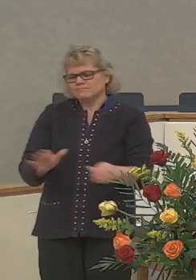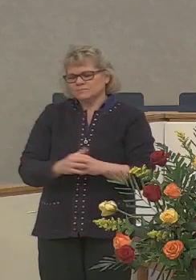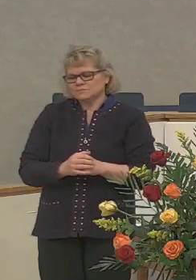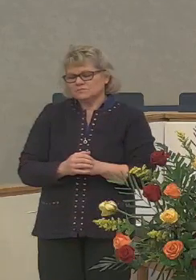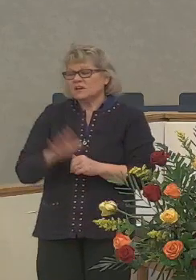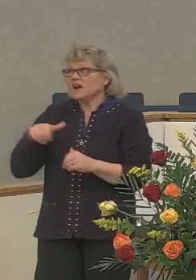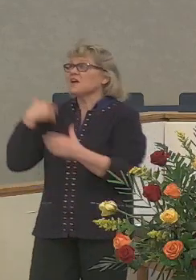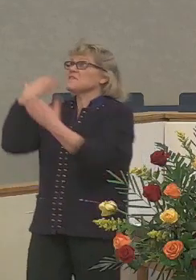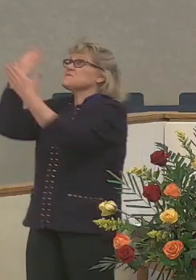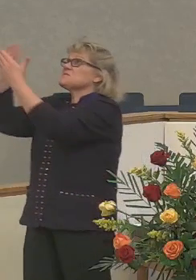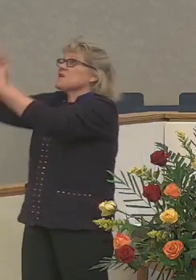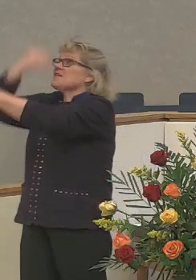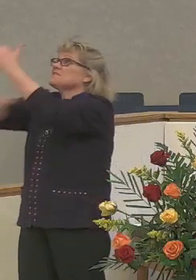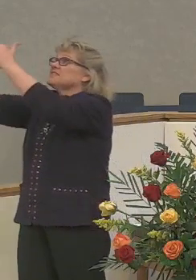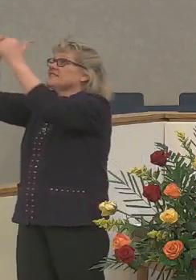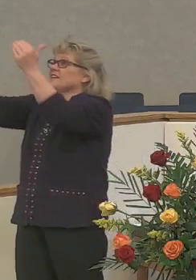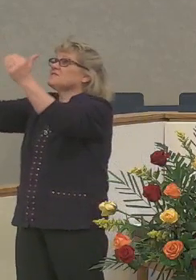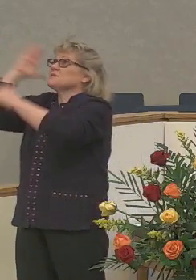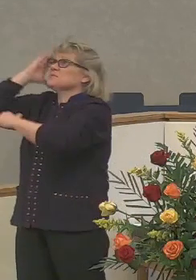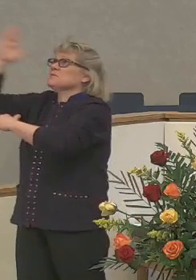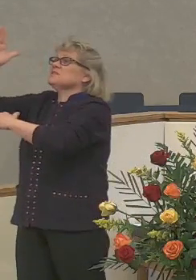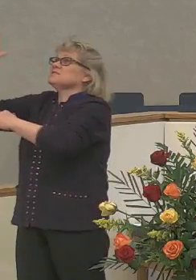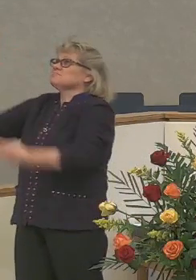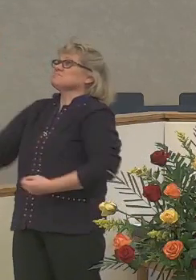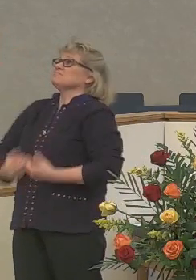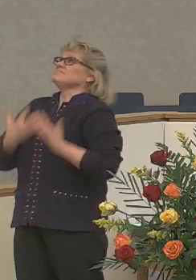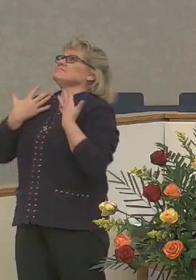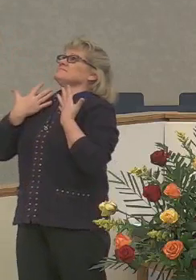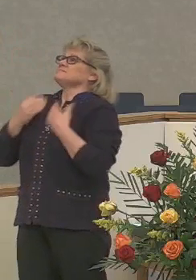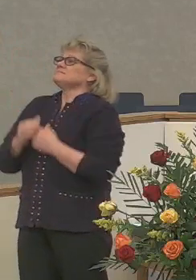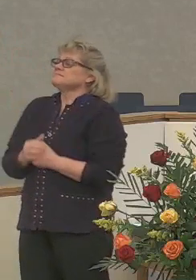when I've gone the last mile of the way.